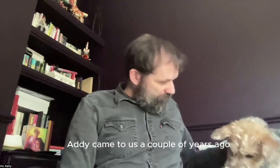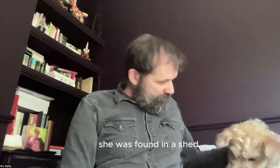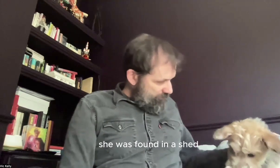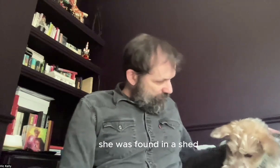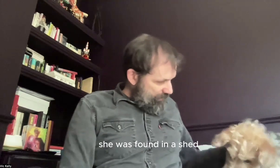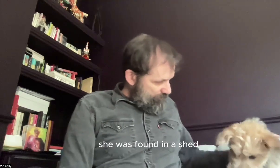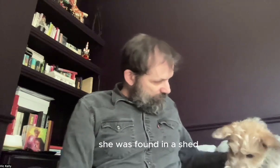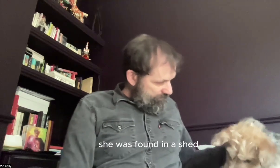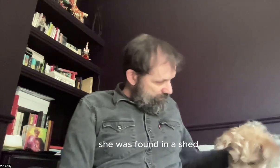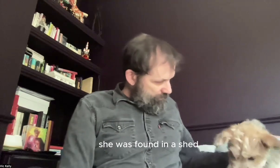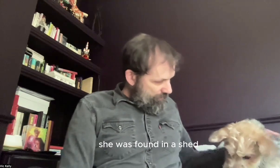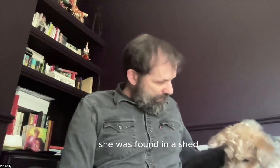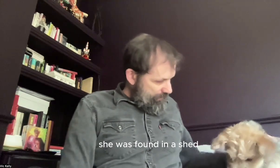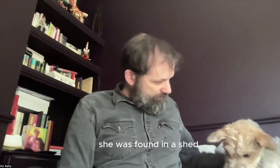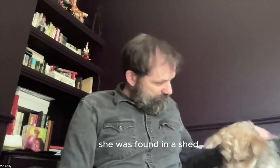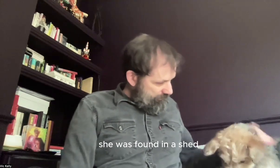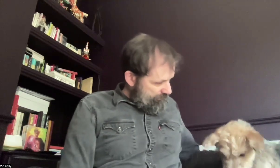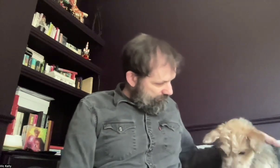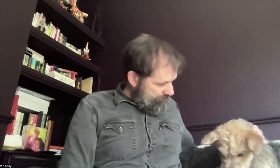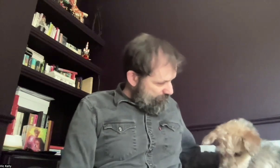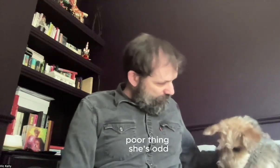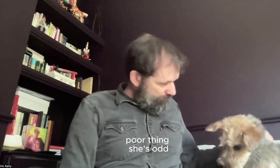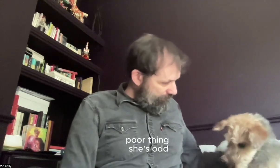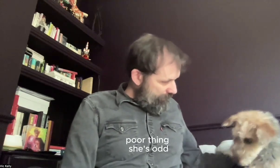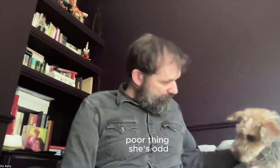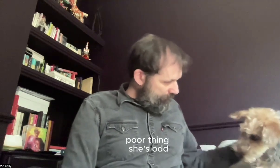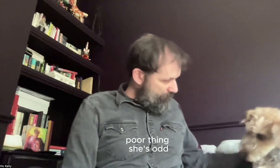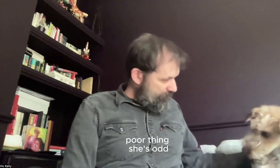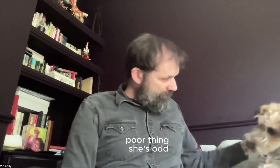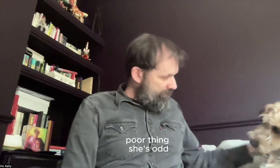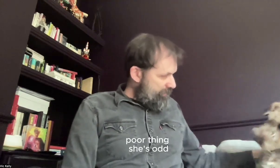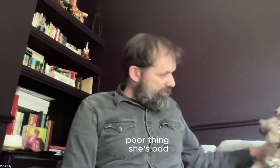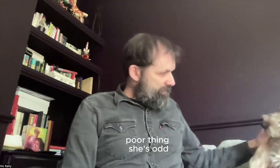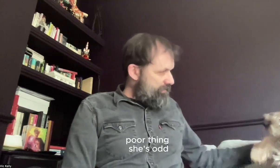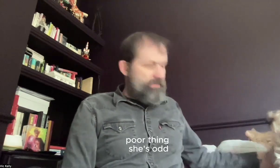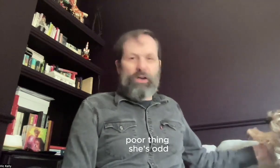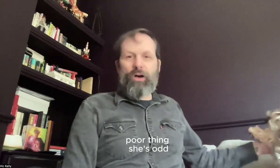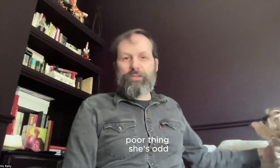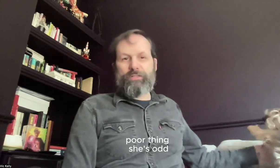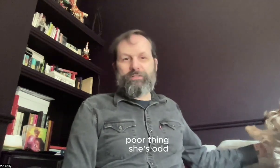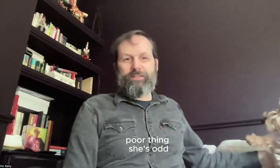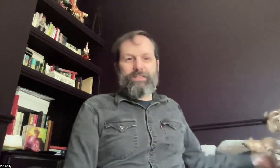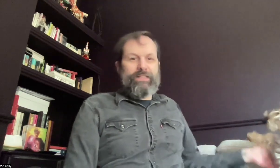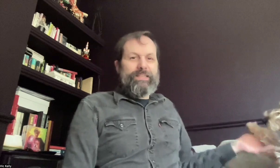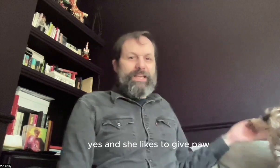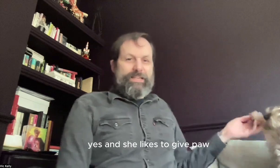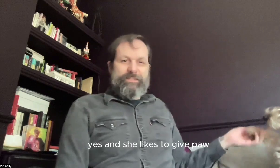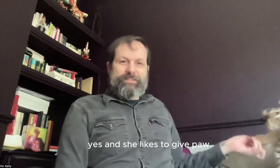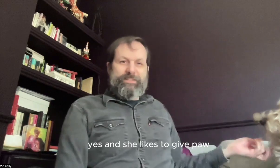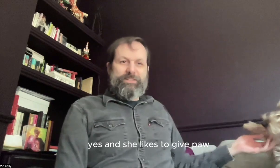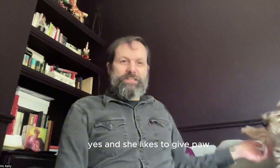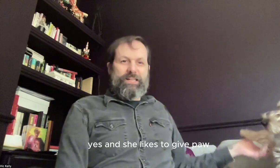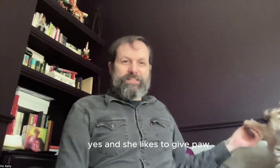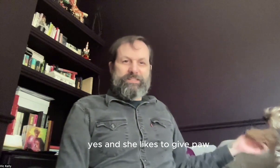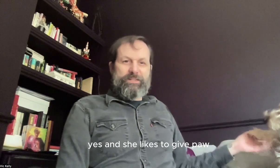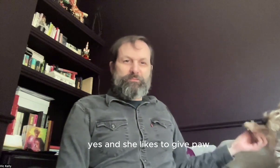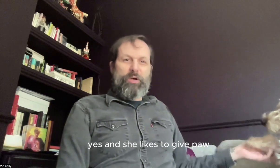She was found in a shed. Poor thing. She's odd. Yes, and she likes to give